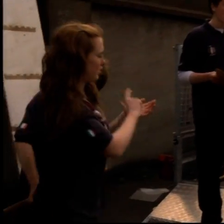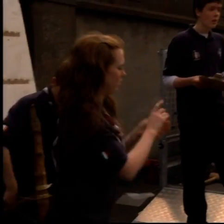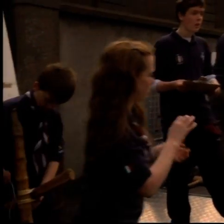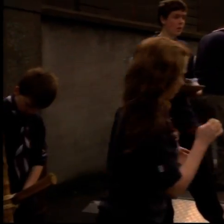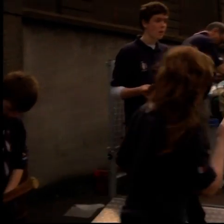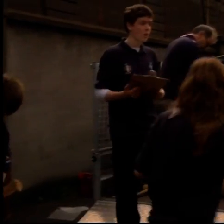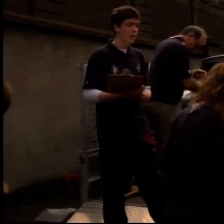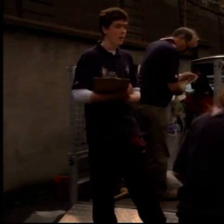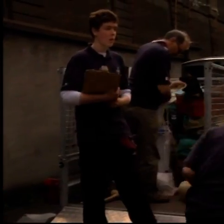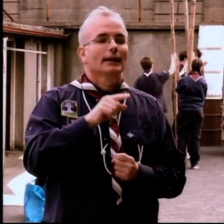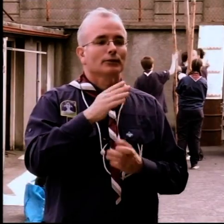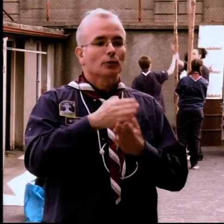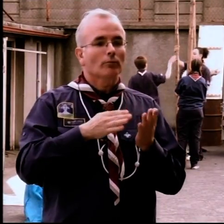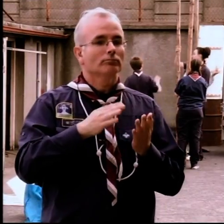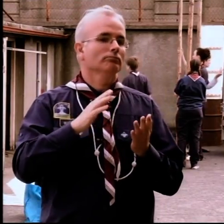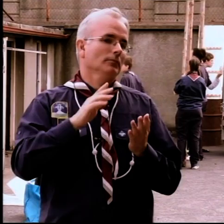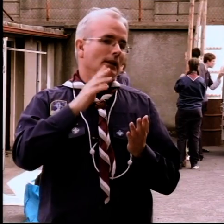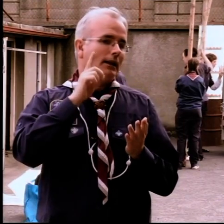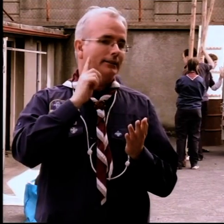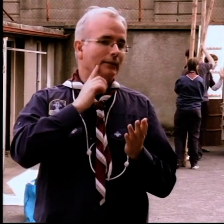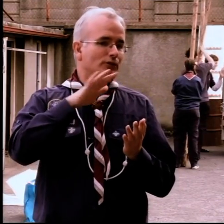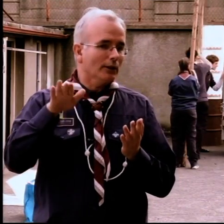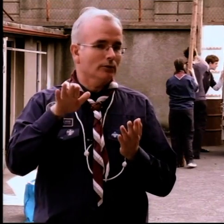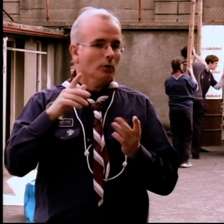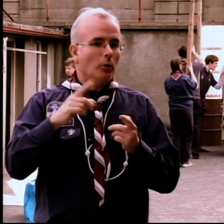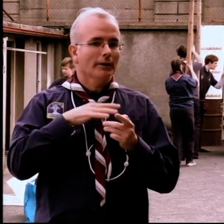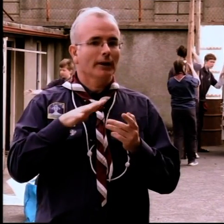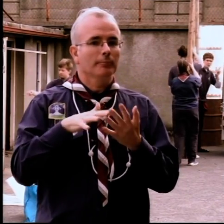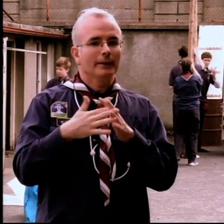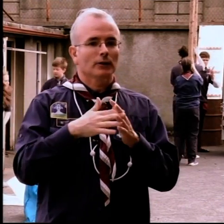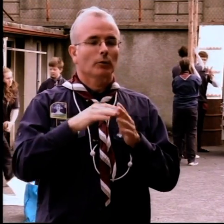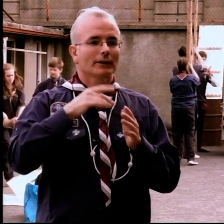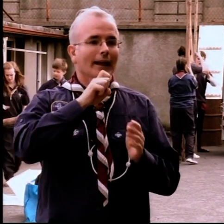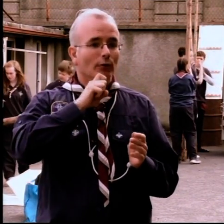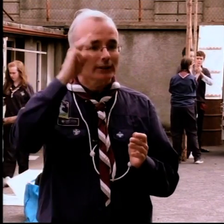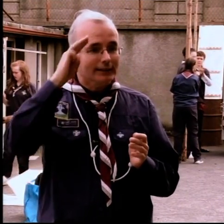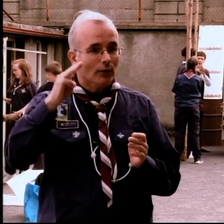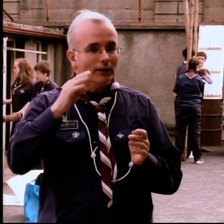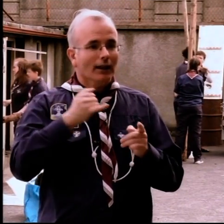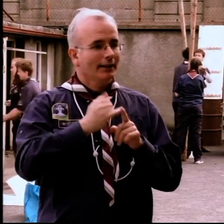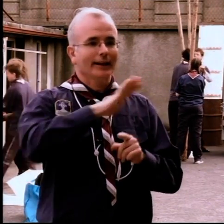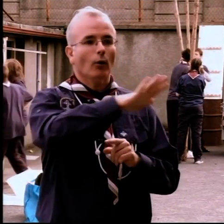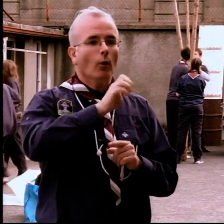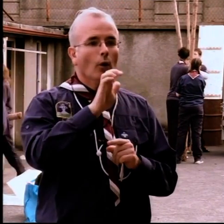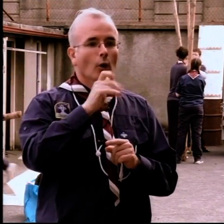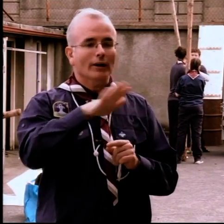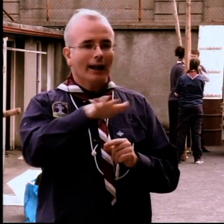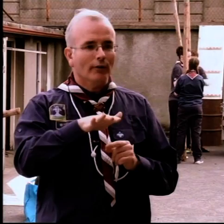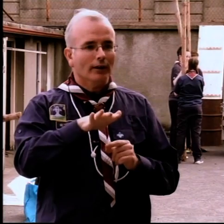because there's so many Deaf children when they meet with their hearing scouts in their local area